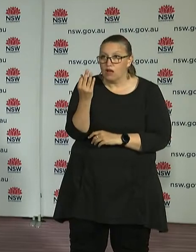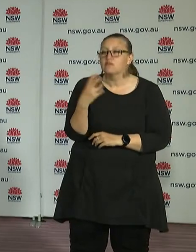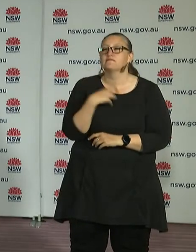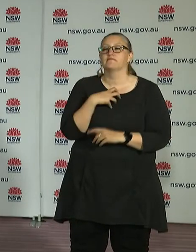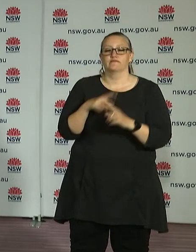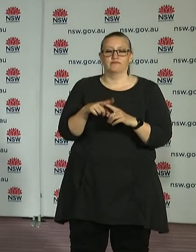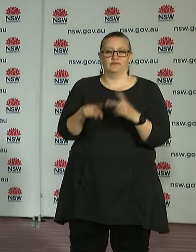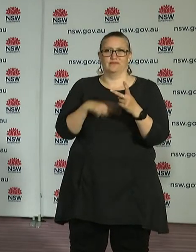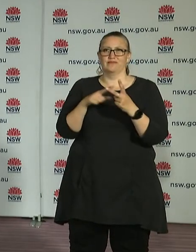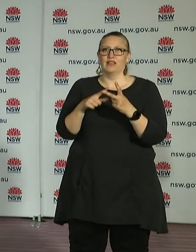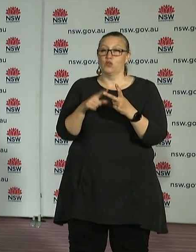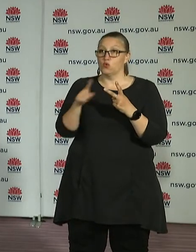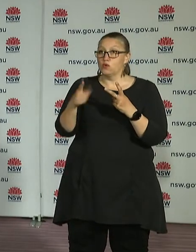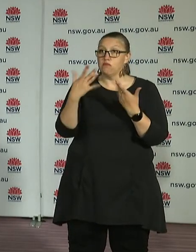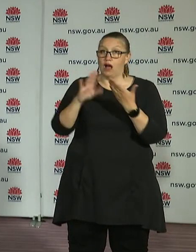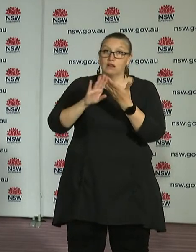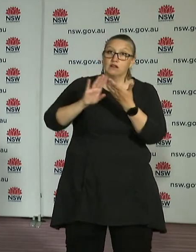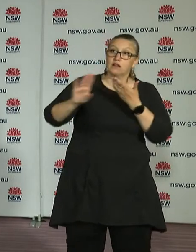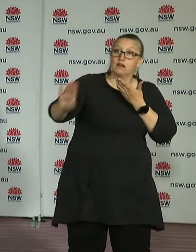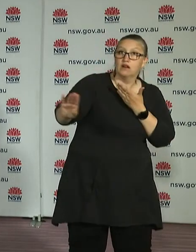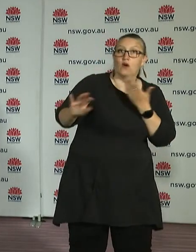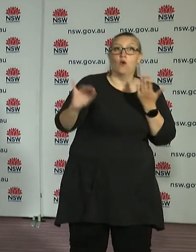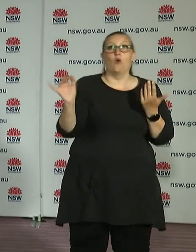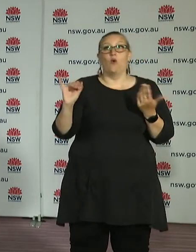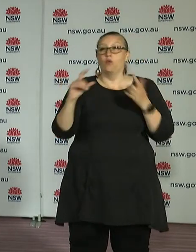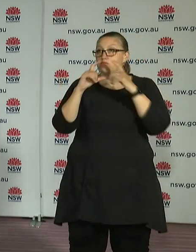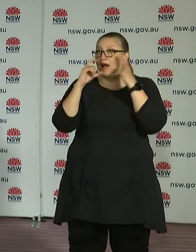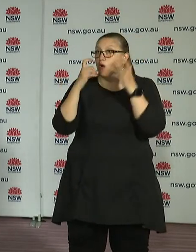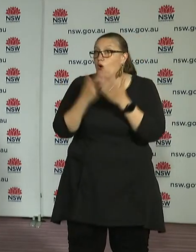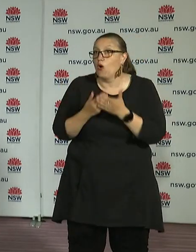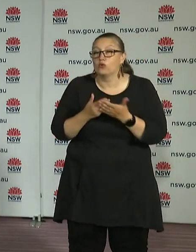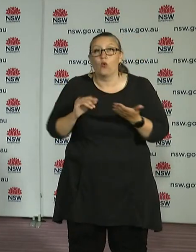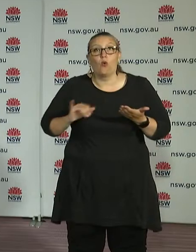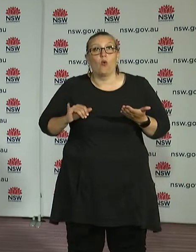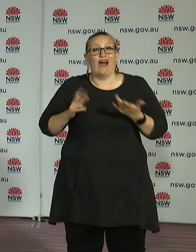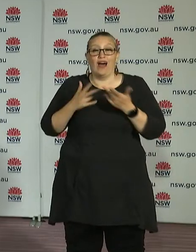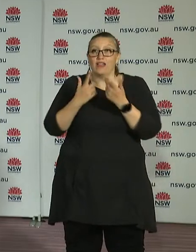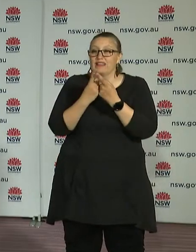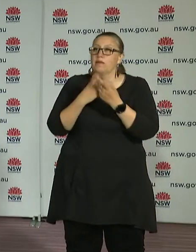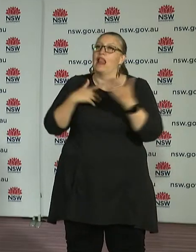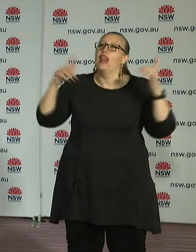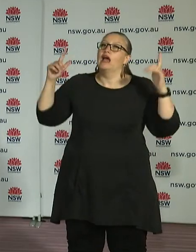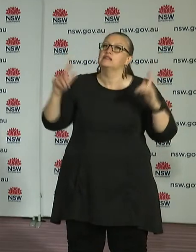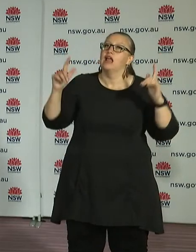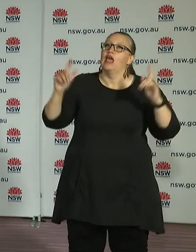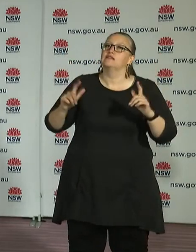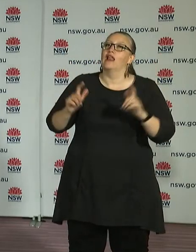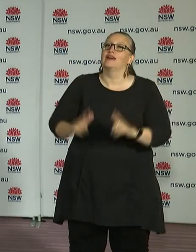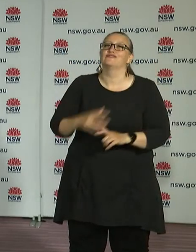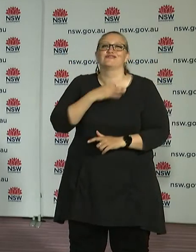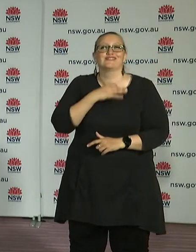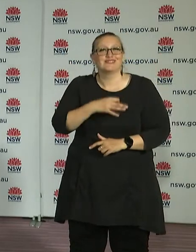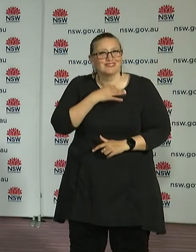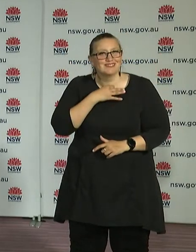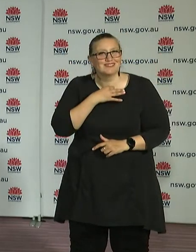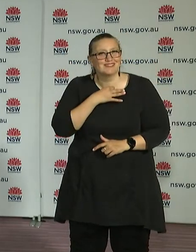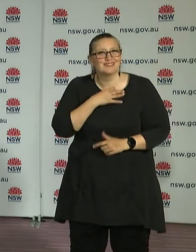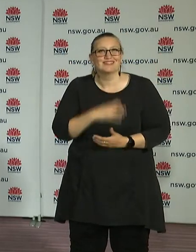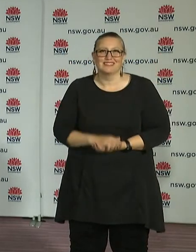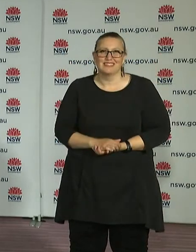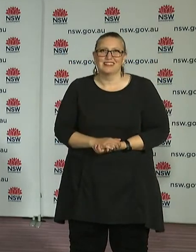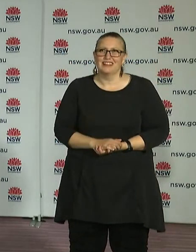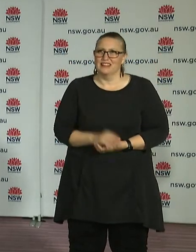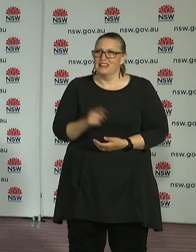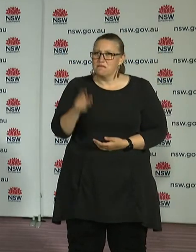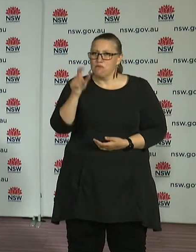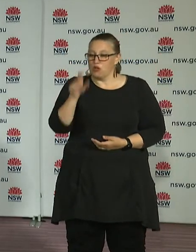factoring in other protective measures. So for instance, if we know that people are wearing masks indoors, we can assume that that provides a layer of additional protection, and even